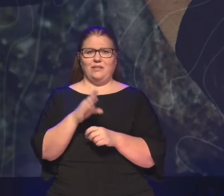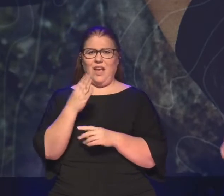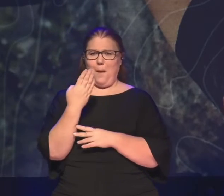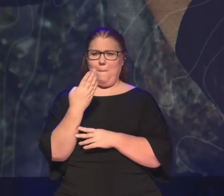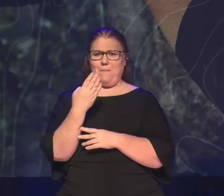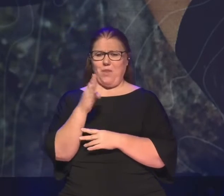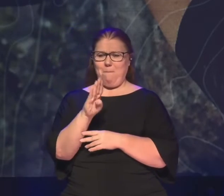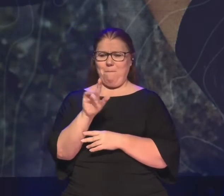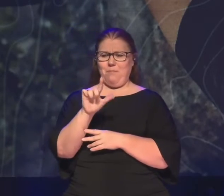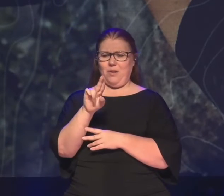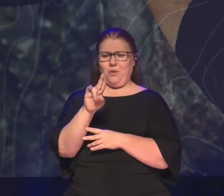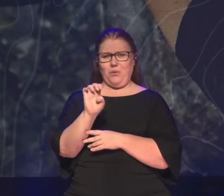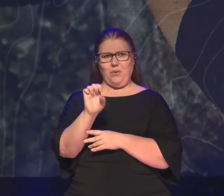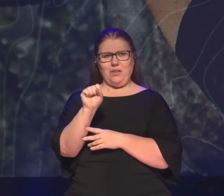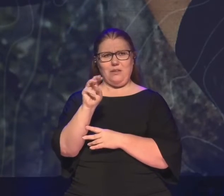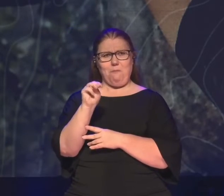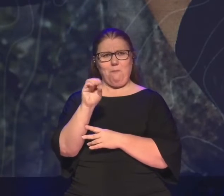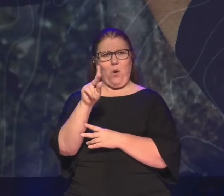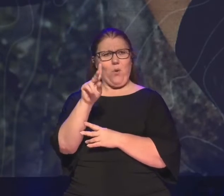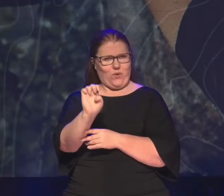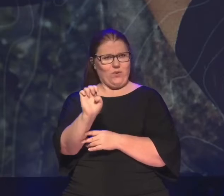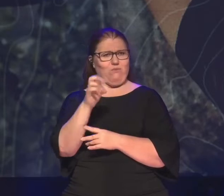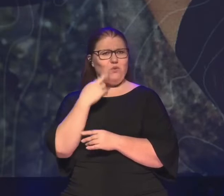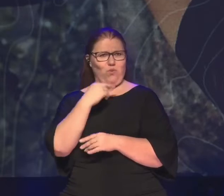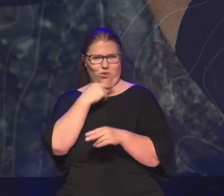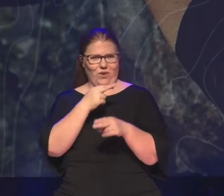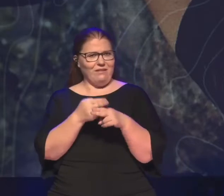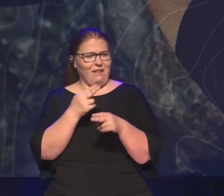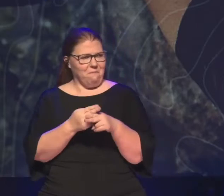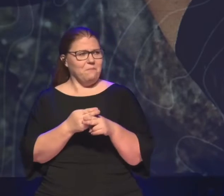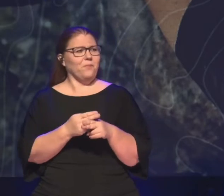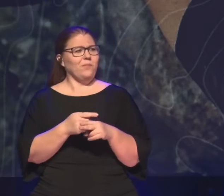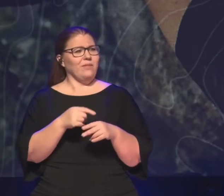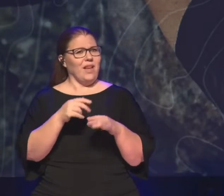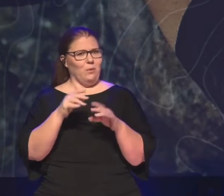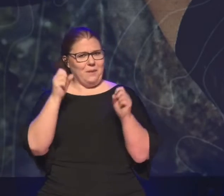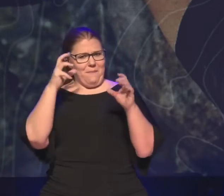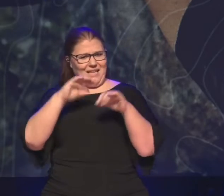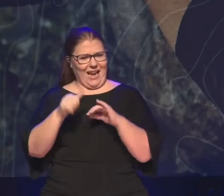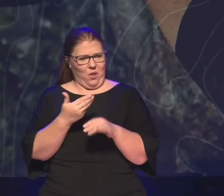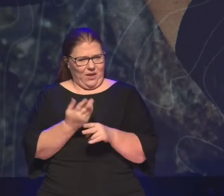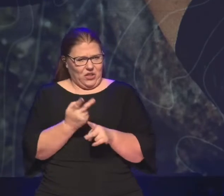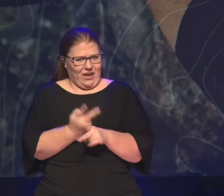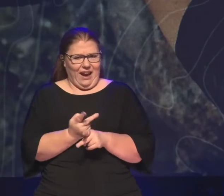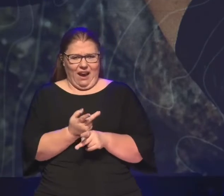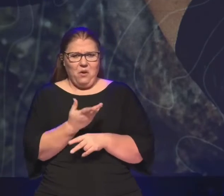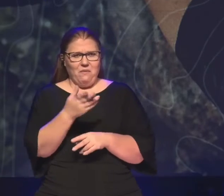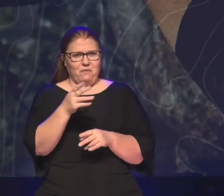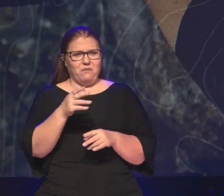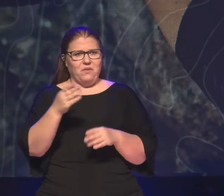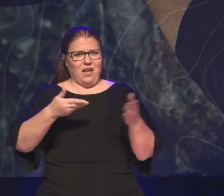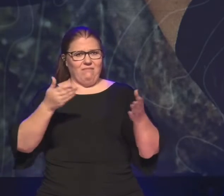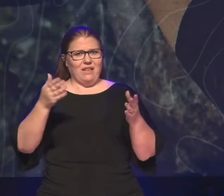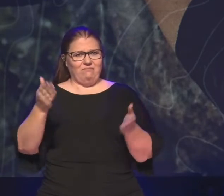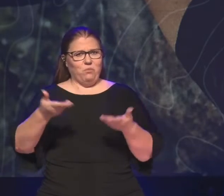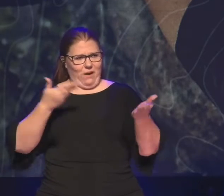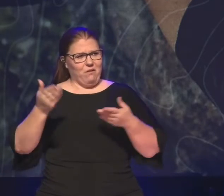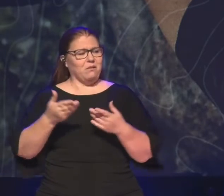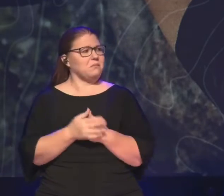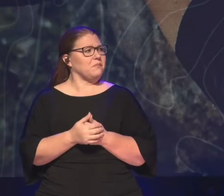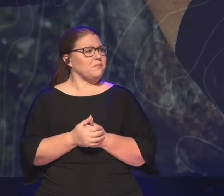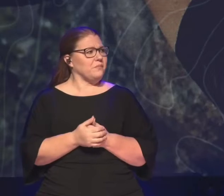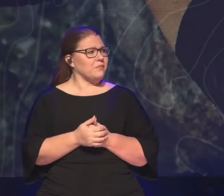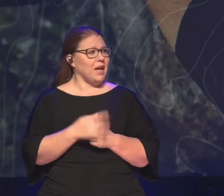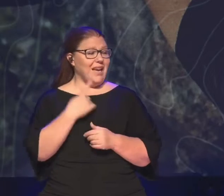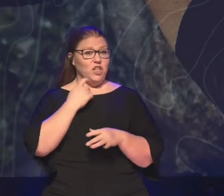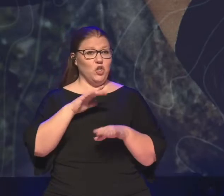was amazing, like the way they greeted you and they just seated you, took care of you. And then we went to this little place that was brand new, like he had just opened his very first